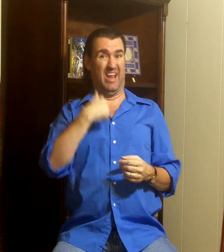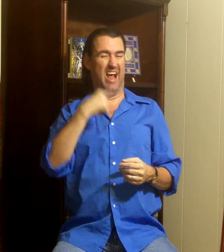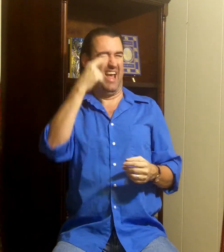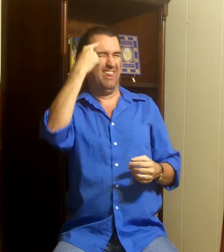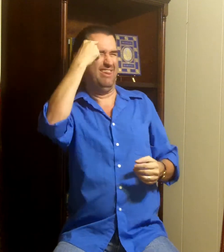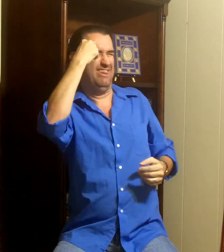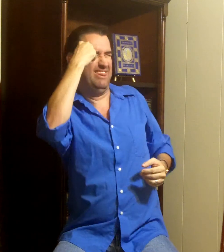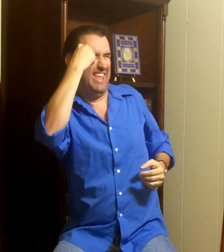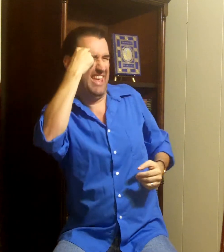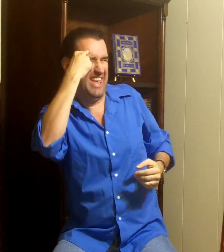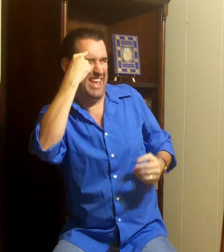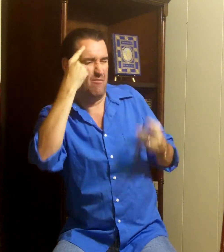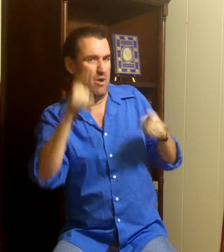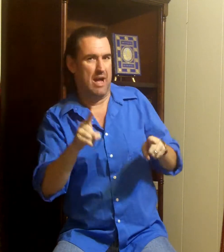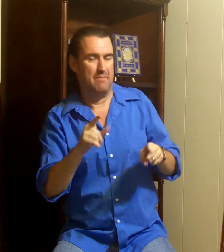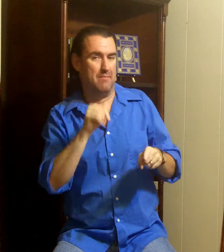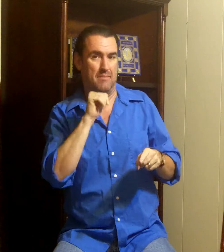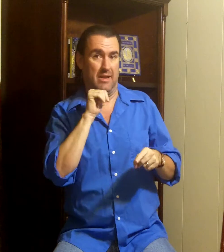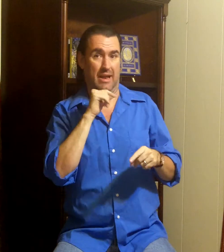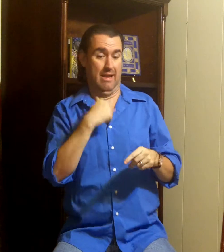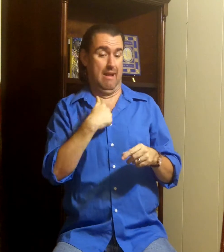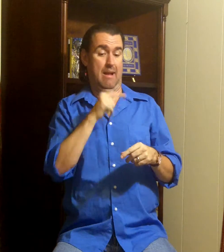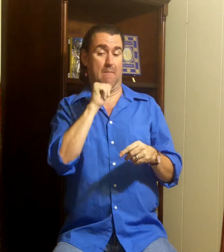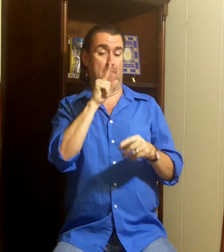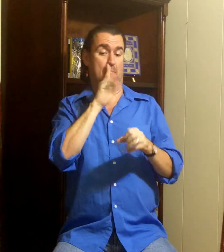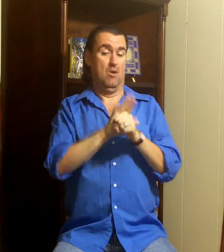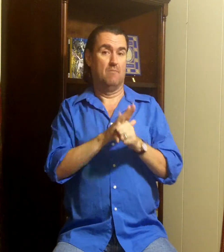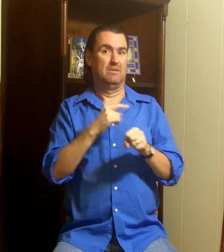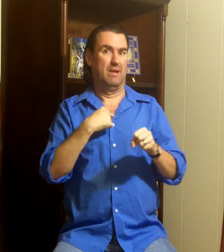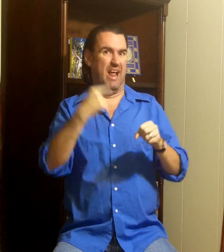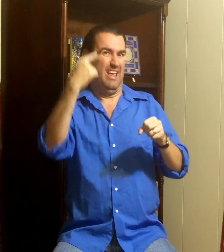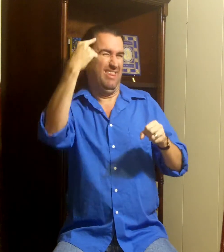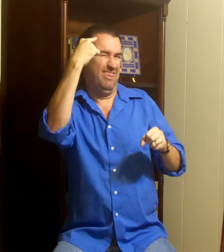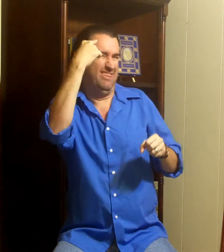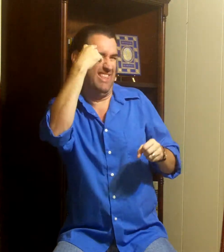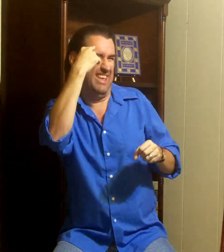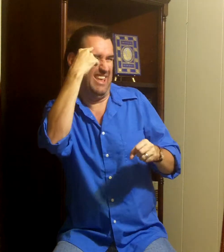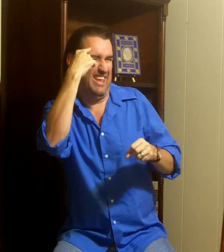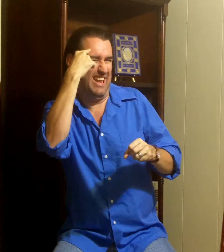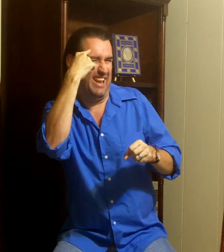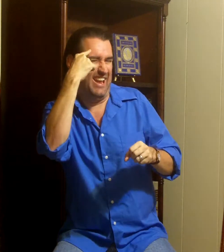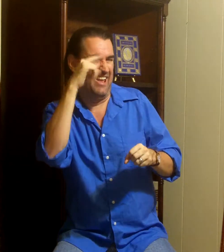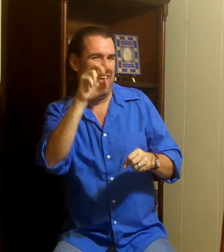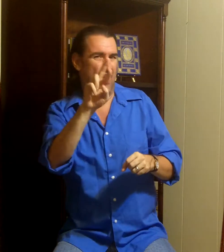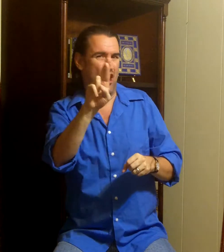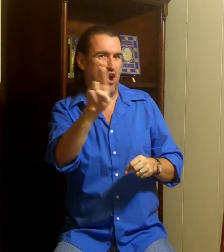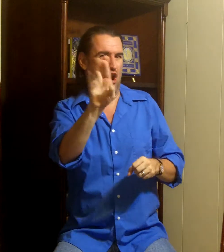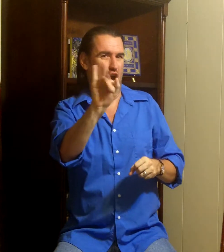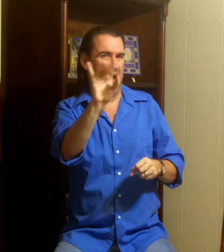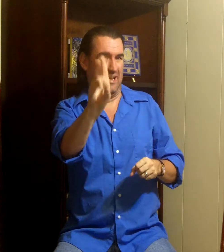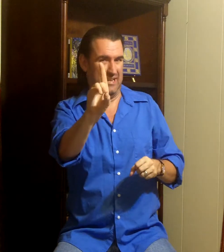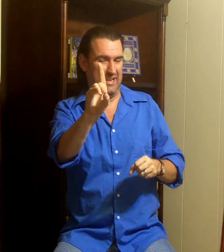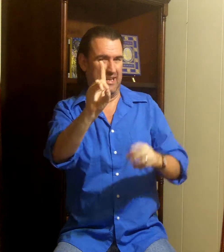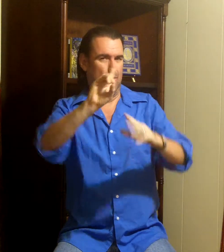is RID through the NIC is going to set up a base certification and then start